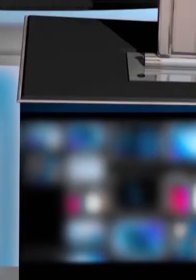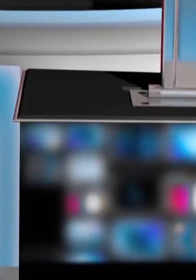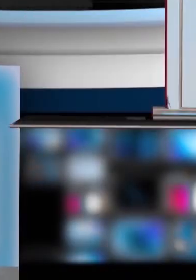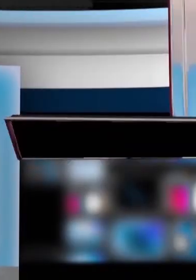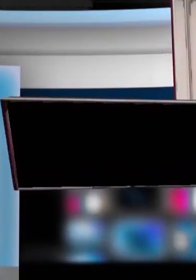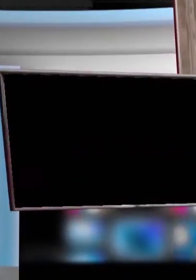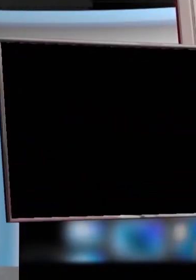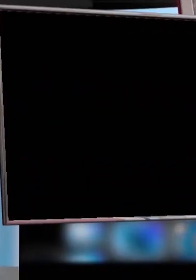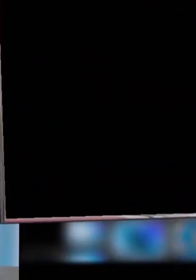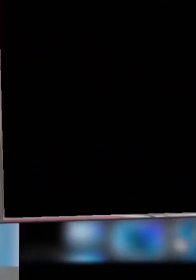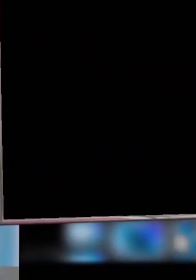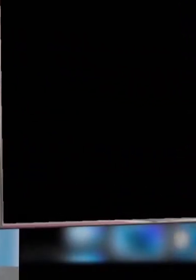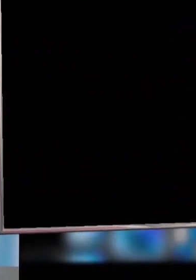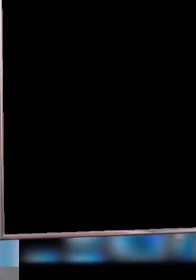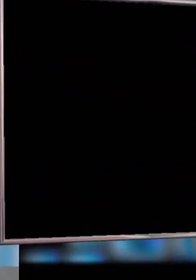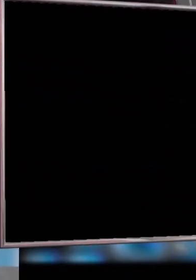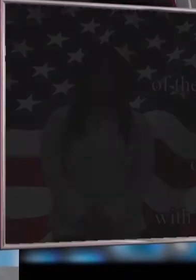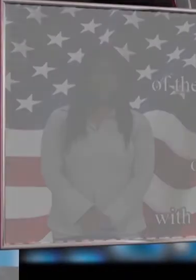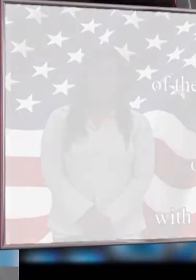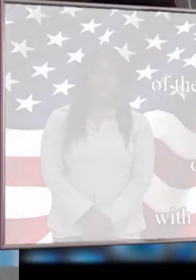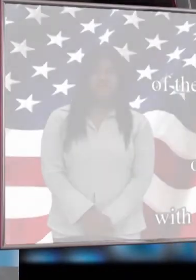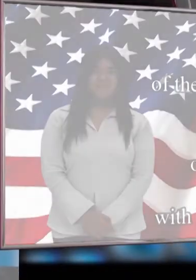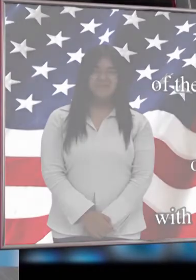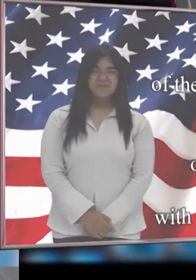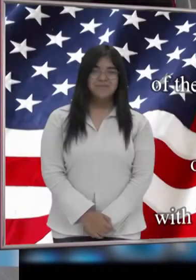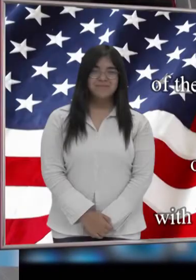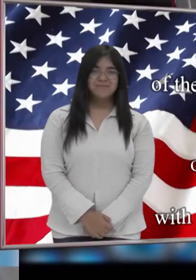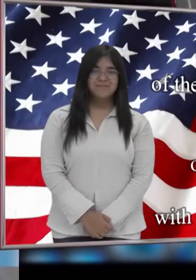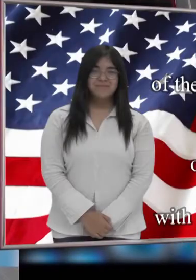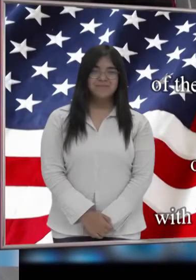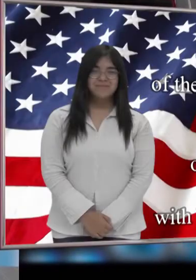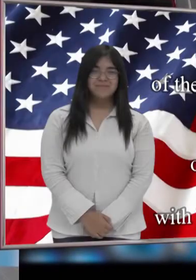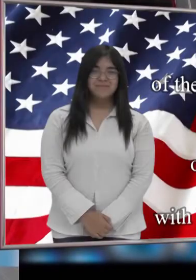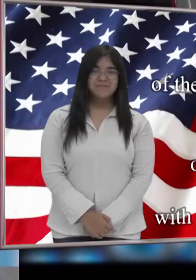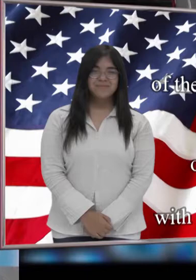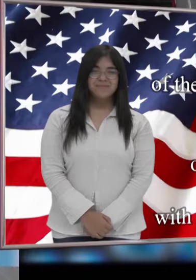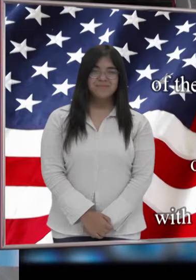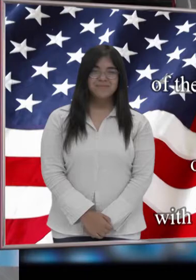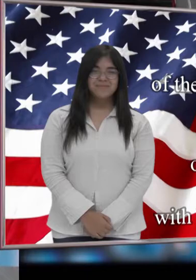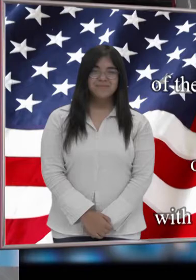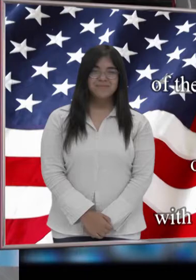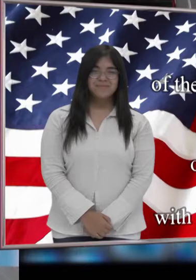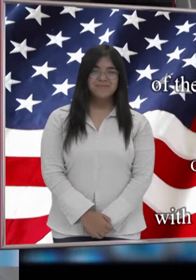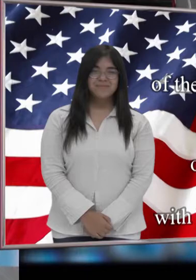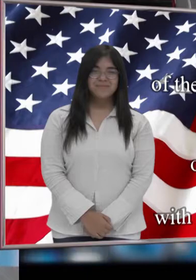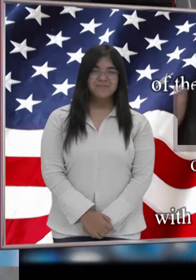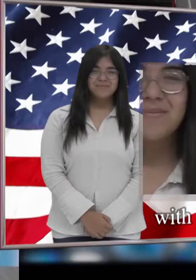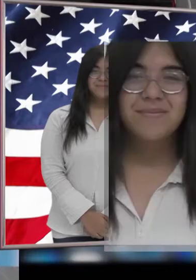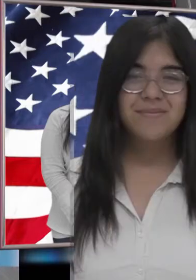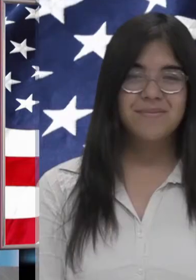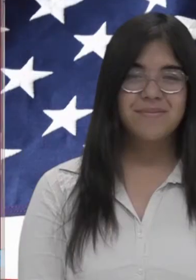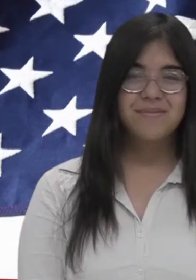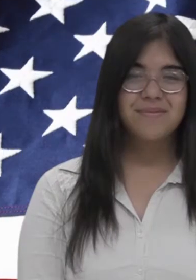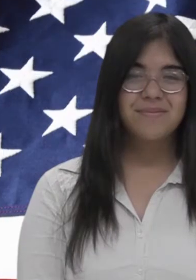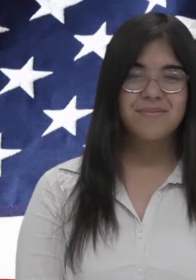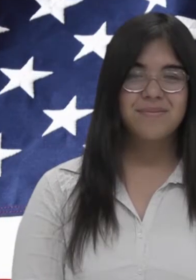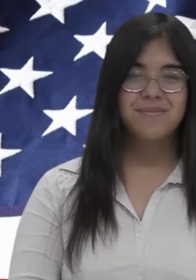Good afternoon, Broncos. I have some scholarship opportunities to announce and some sports scores, but first, stand for the pledges. I